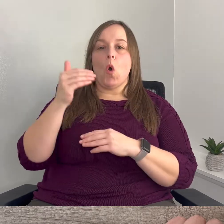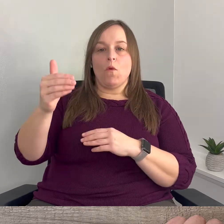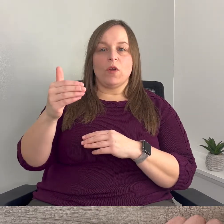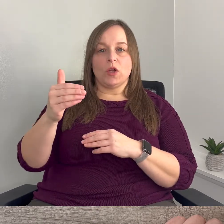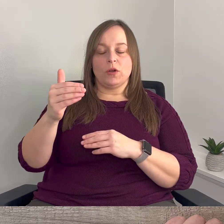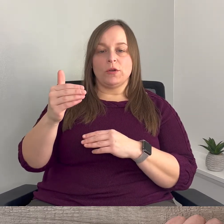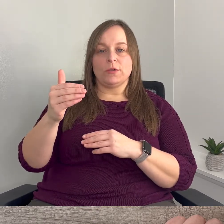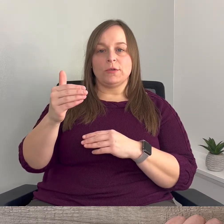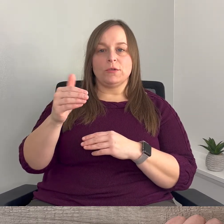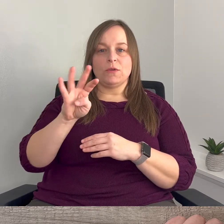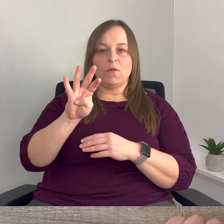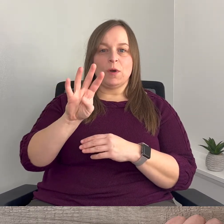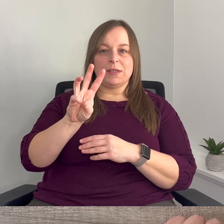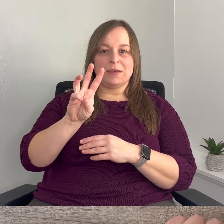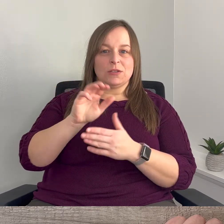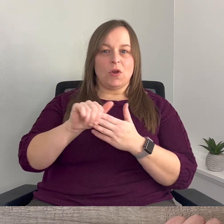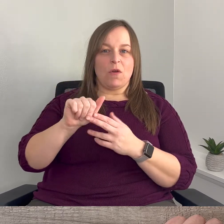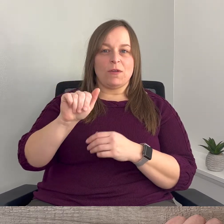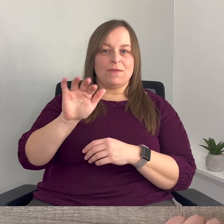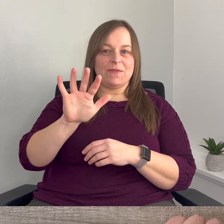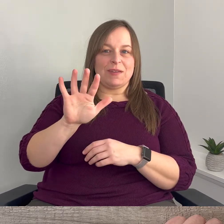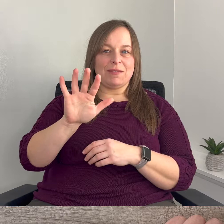$696.59. So we are over by